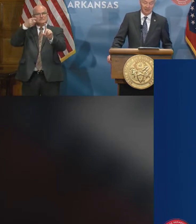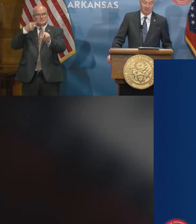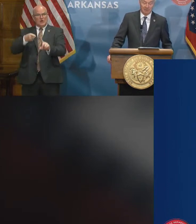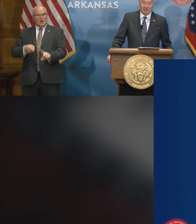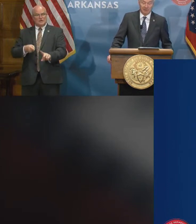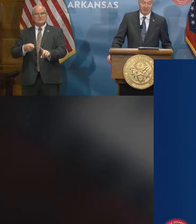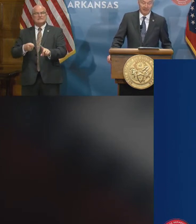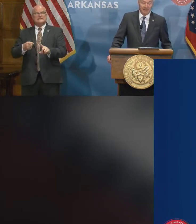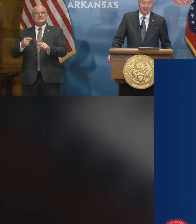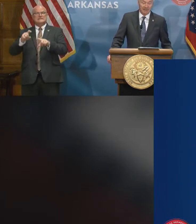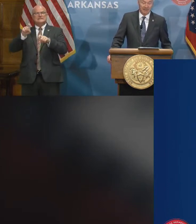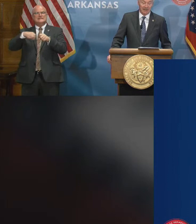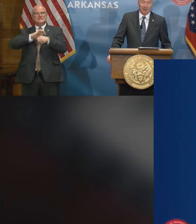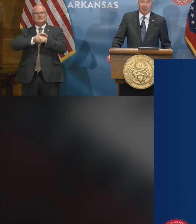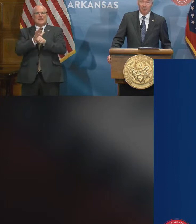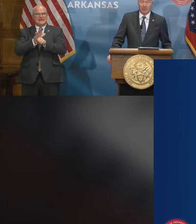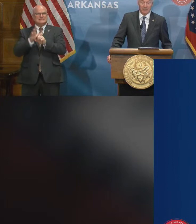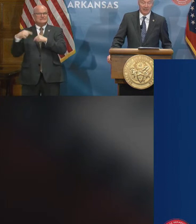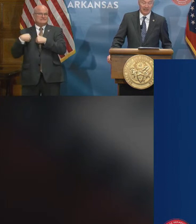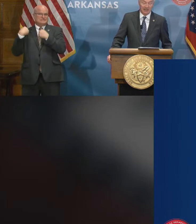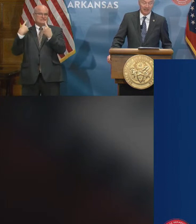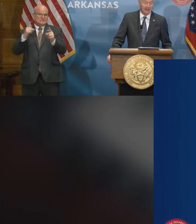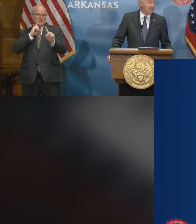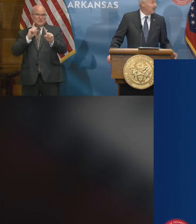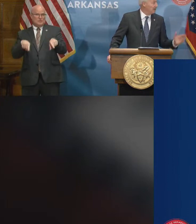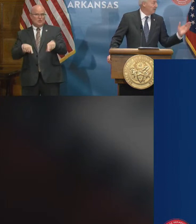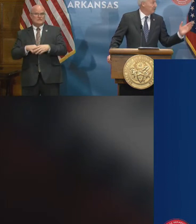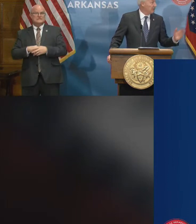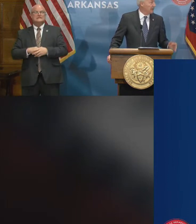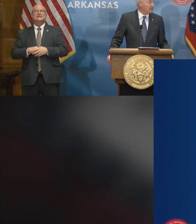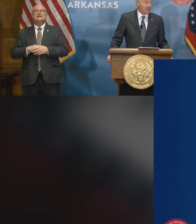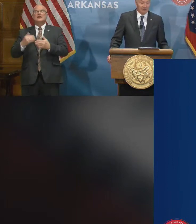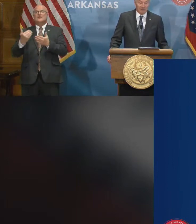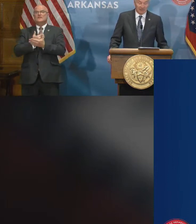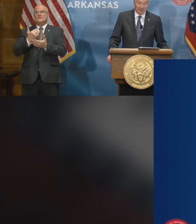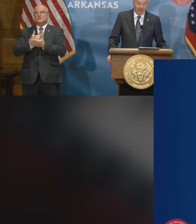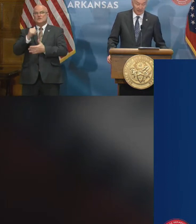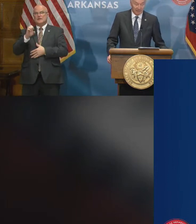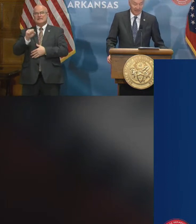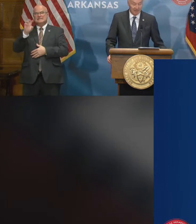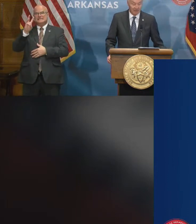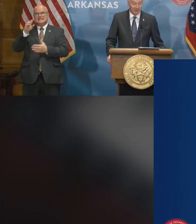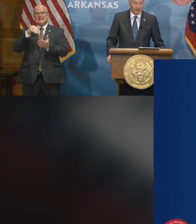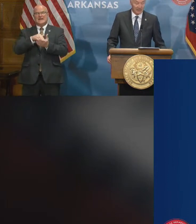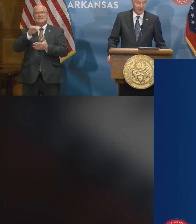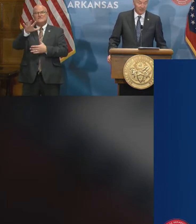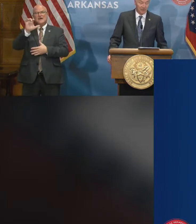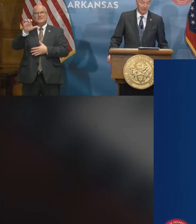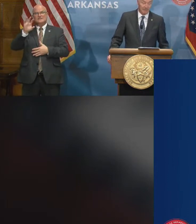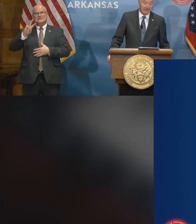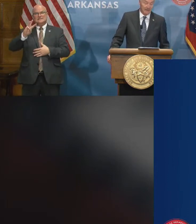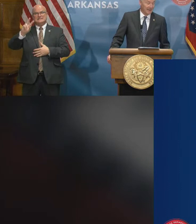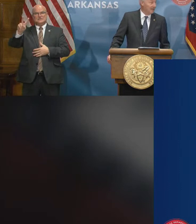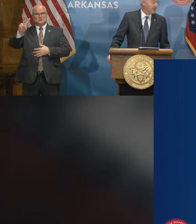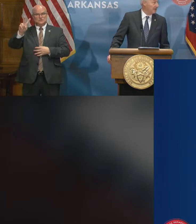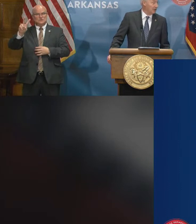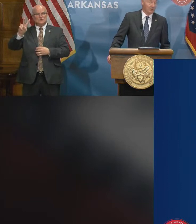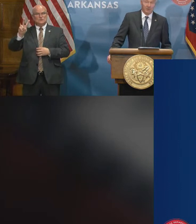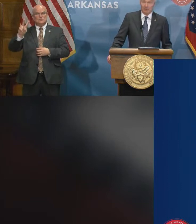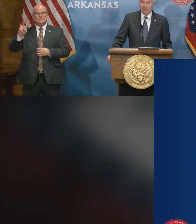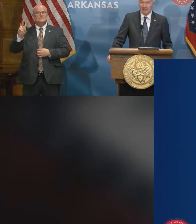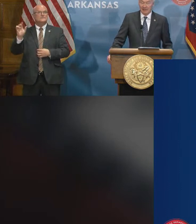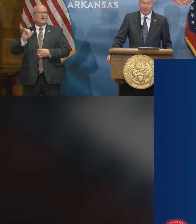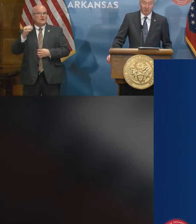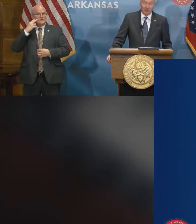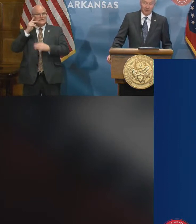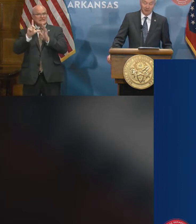marks in terms of the pandemic in our reports today. The new cases of 6,562. You'll